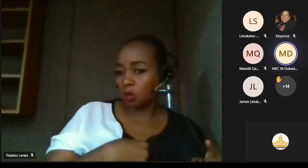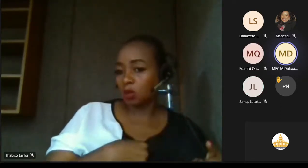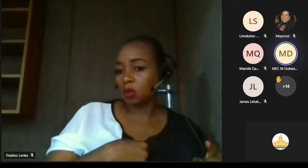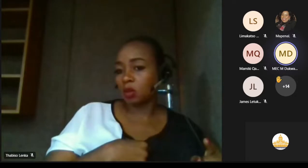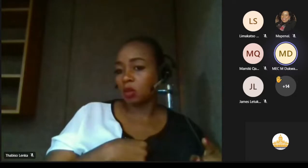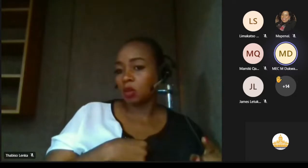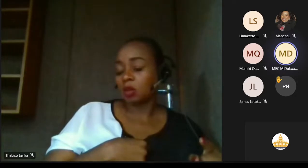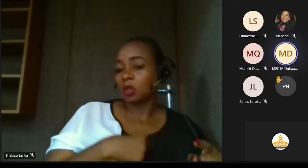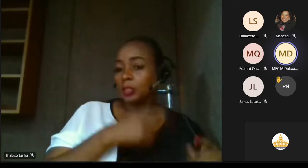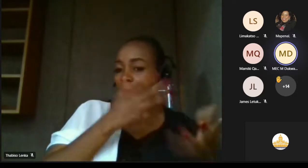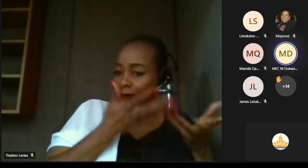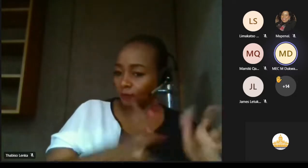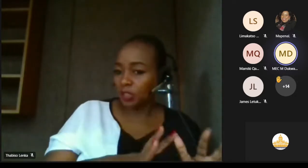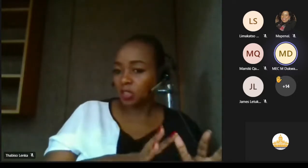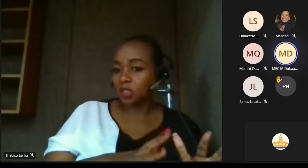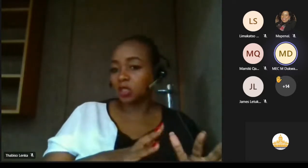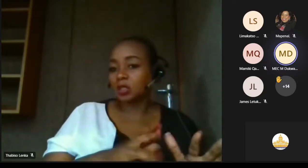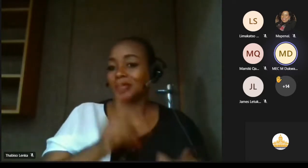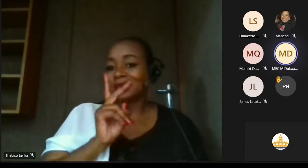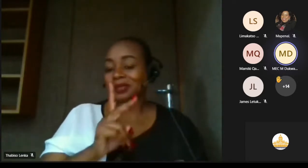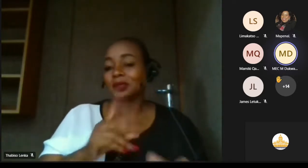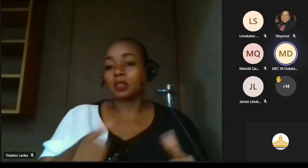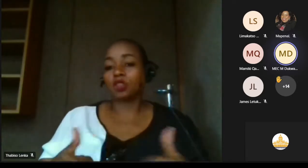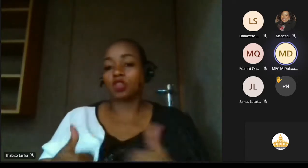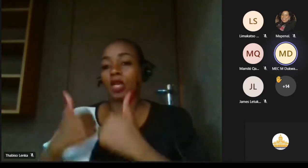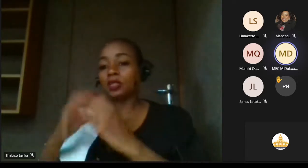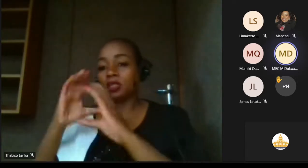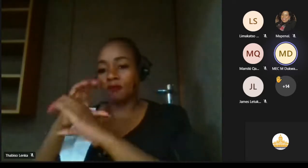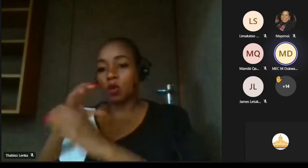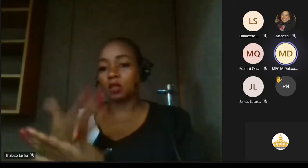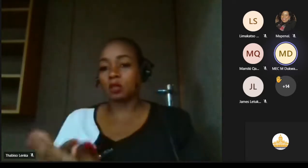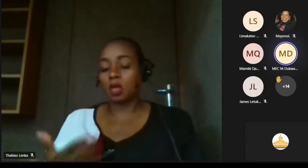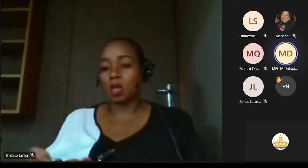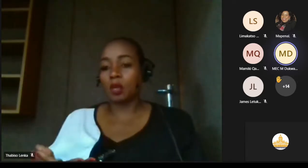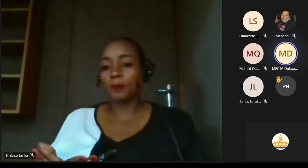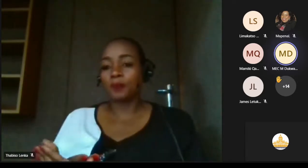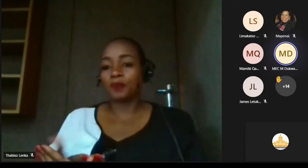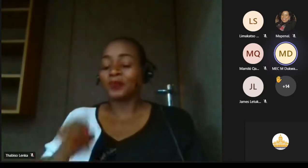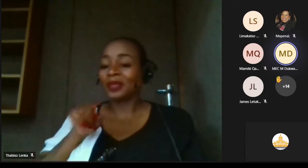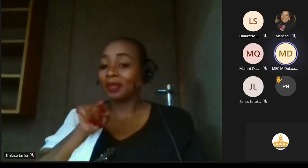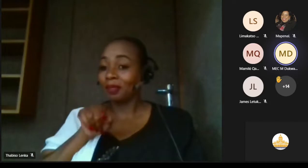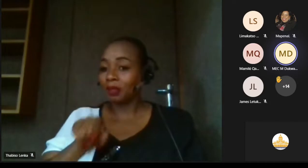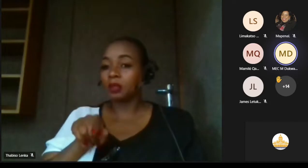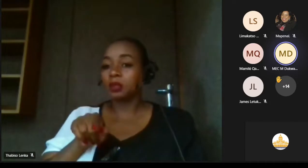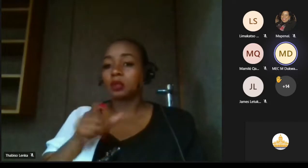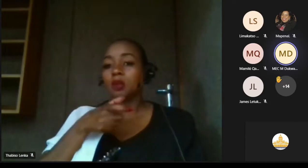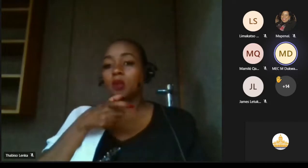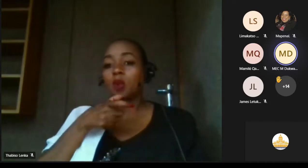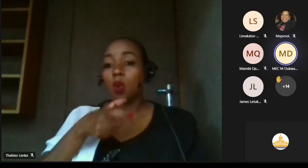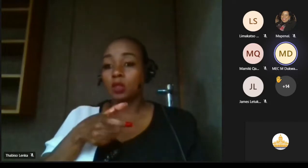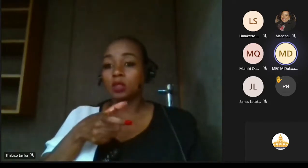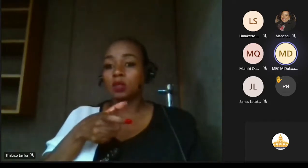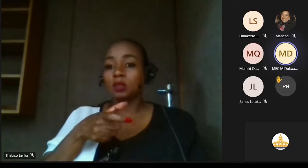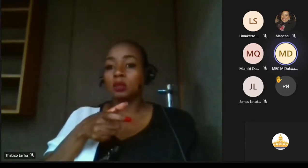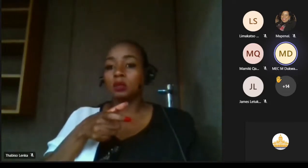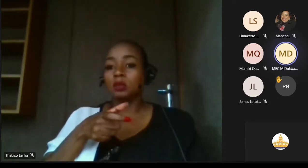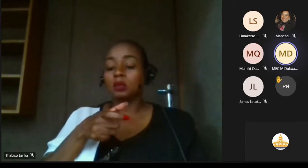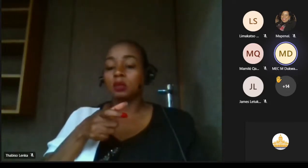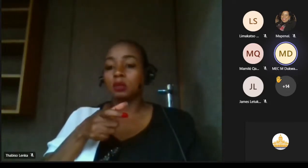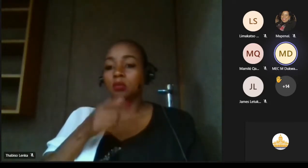then proceed to confront our particular challenges. This is a complementary and contradictory approach that